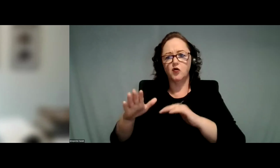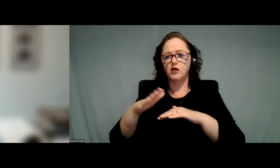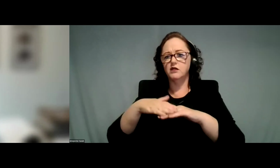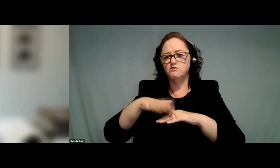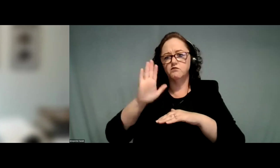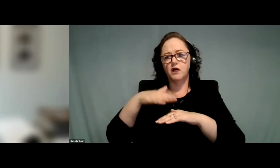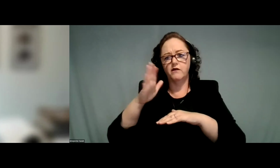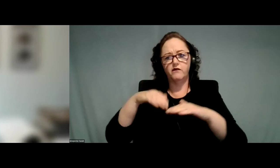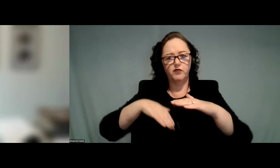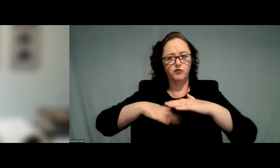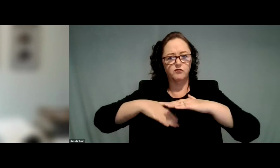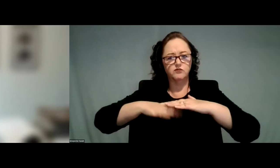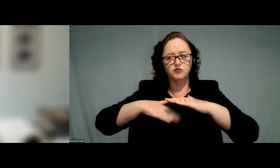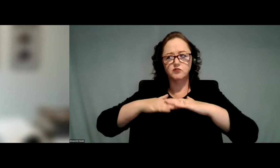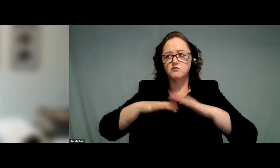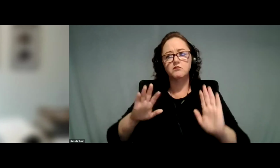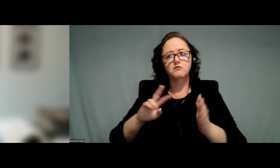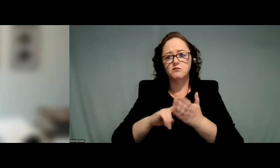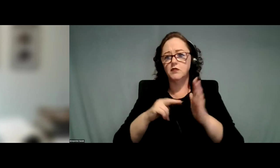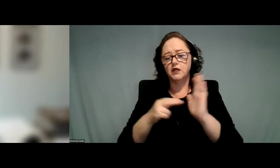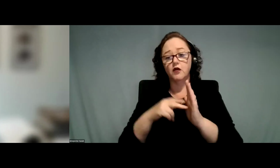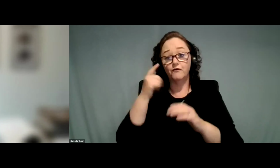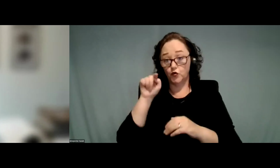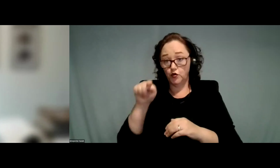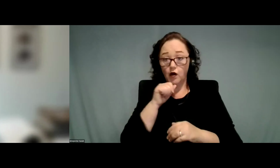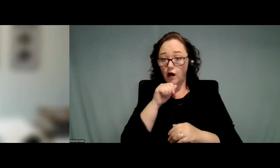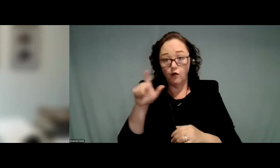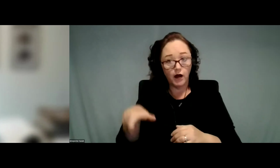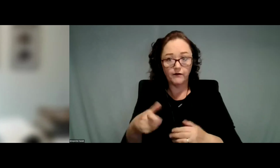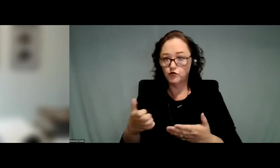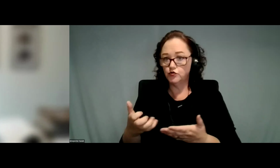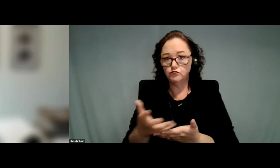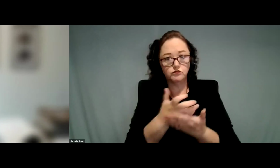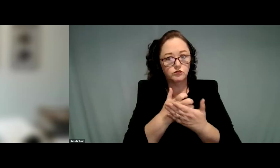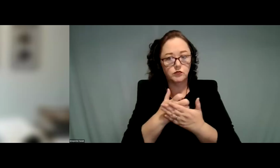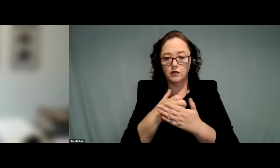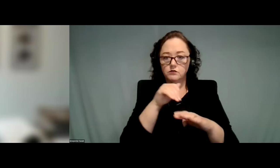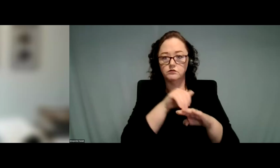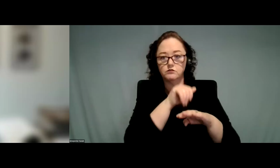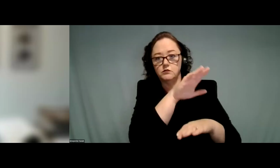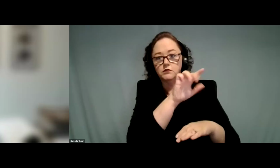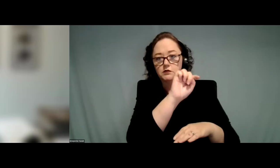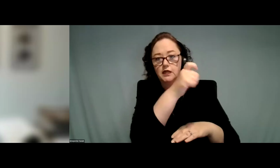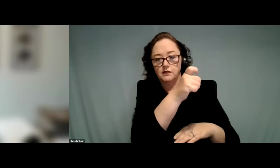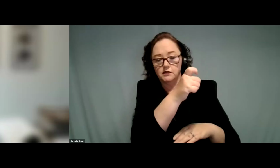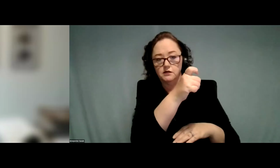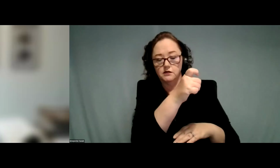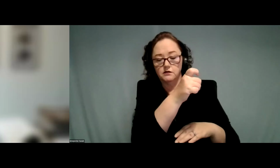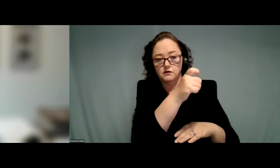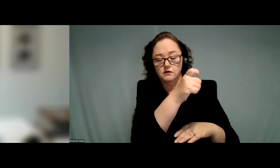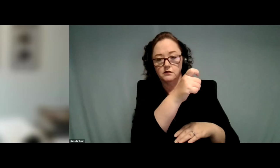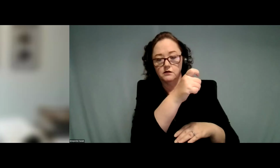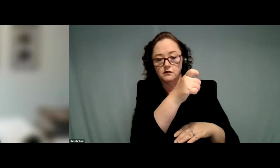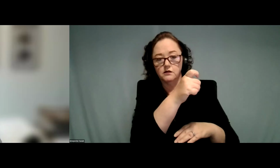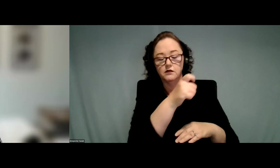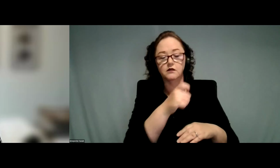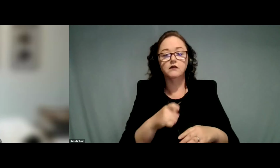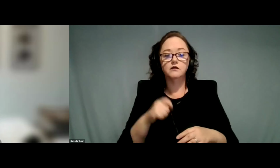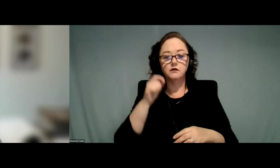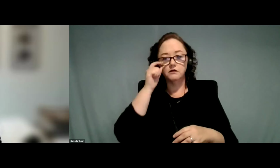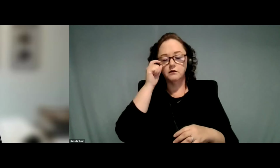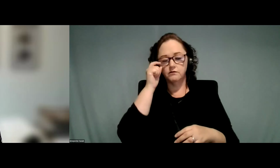and remit tax on your behalf, then you do still retain that obligation. And in that